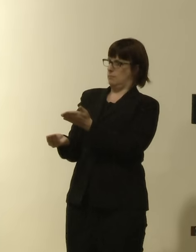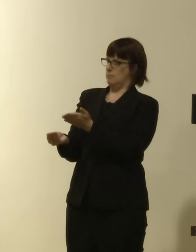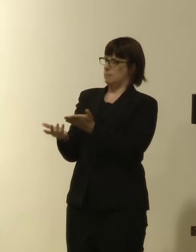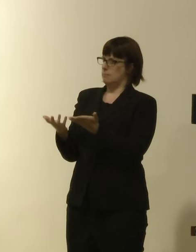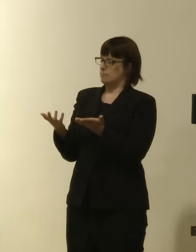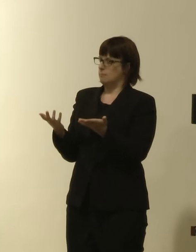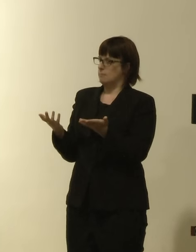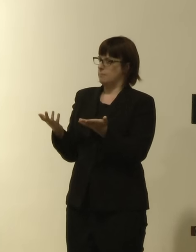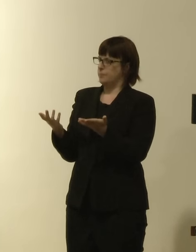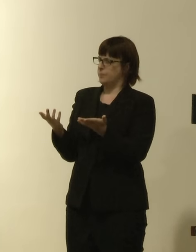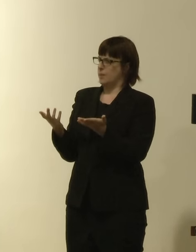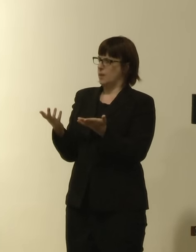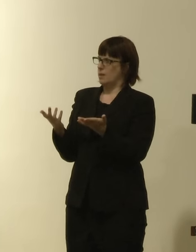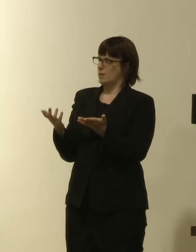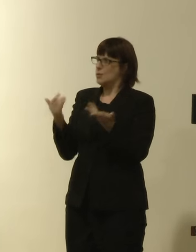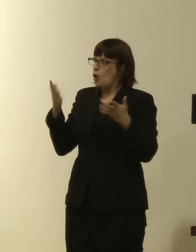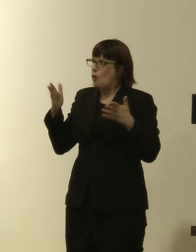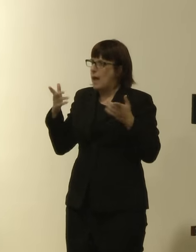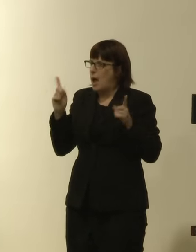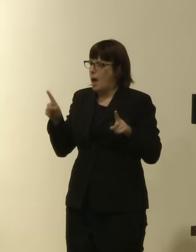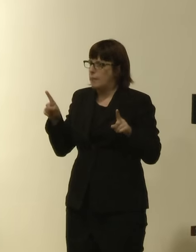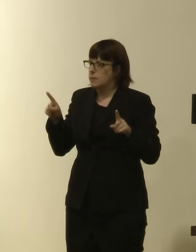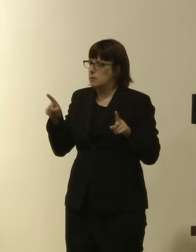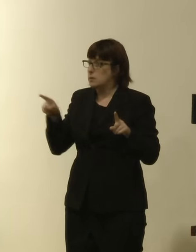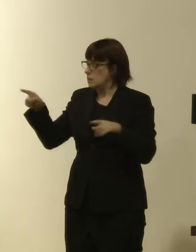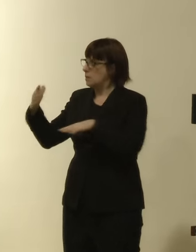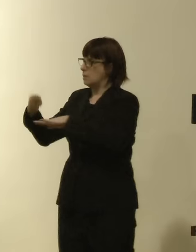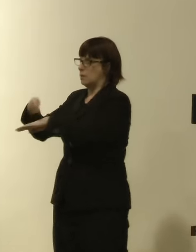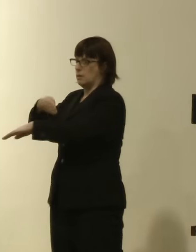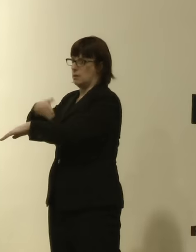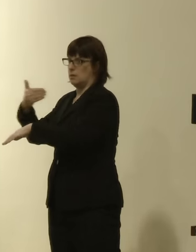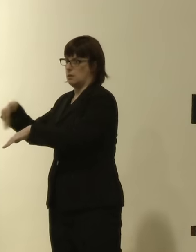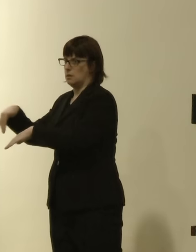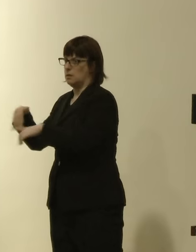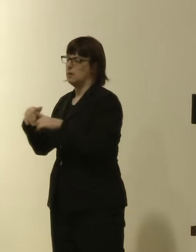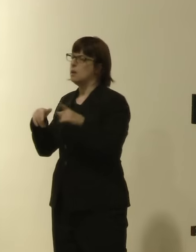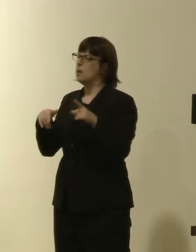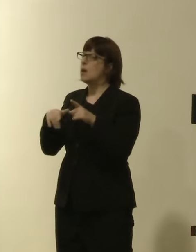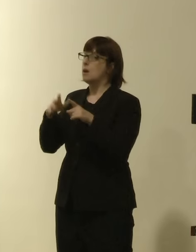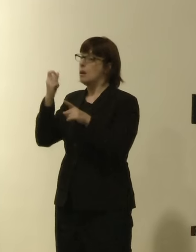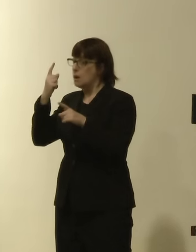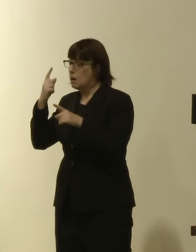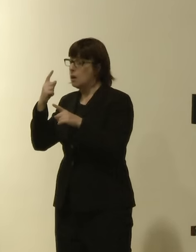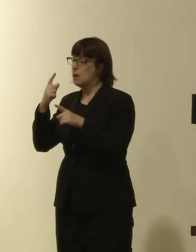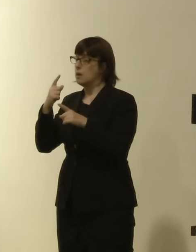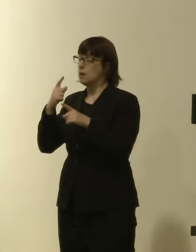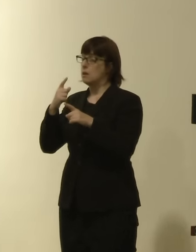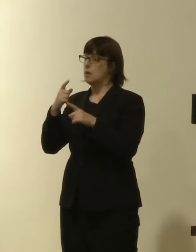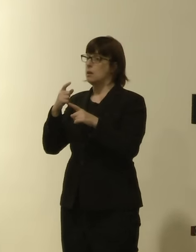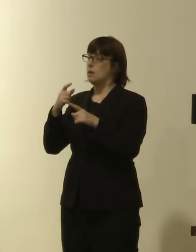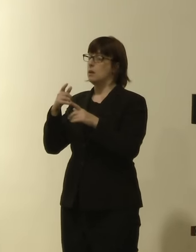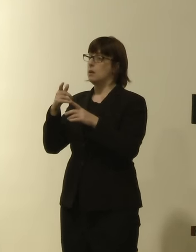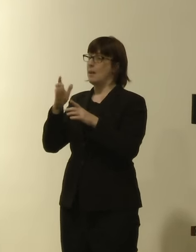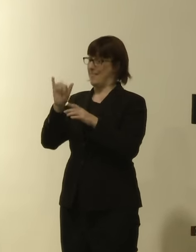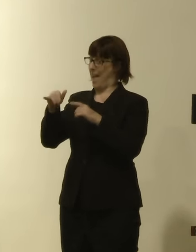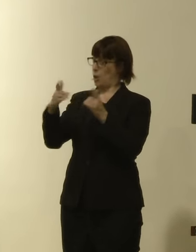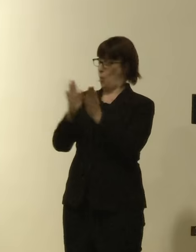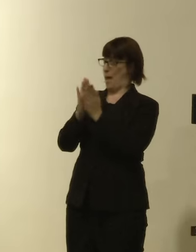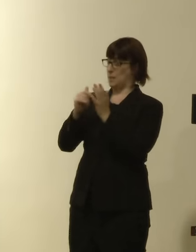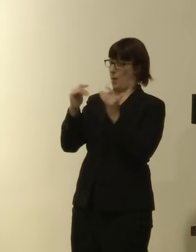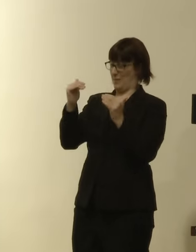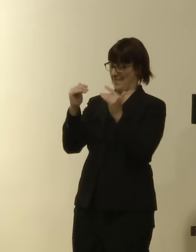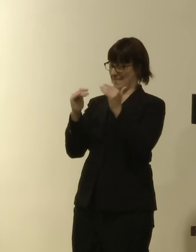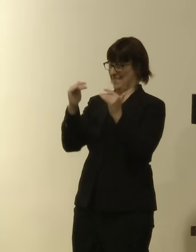So you're really, or that's already happening. Now, here's what I would say, given that that's already come to pass, and it will come to pass whenever there